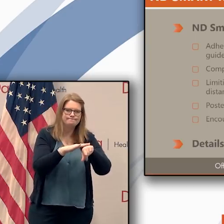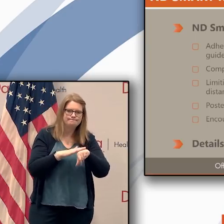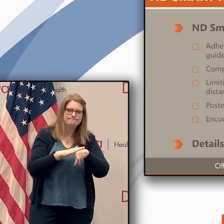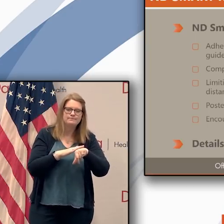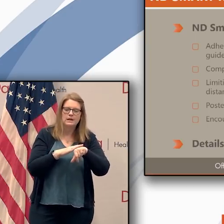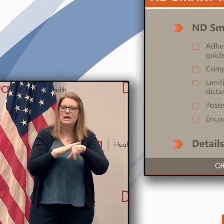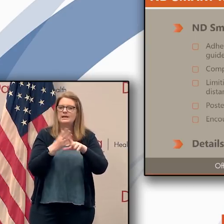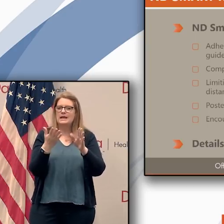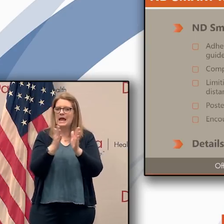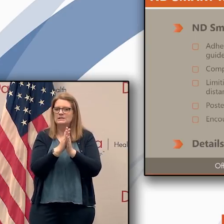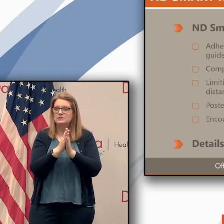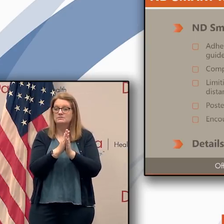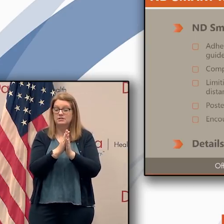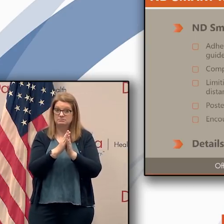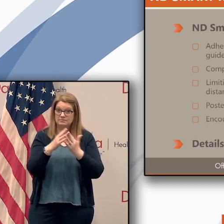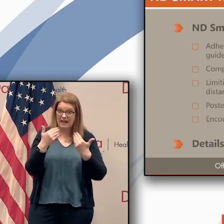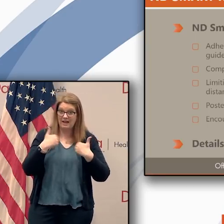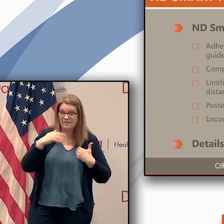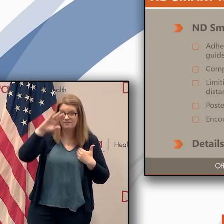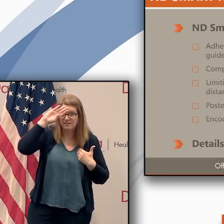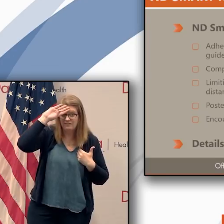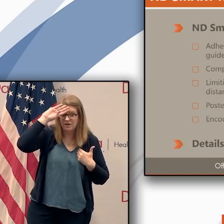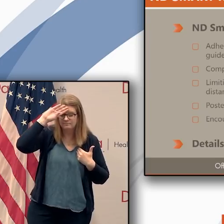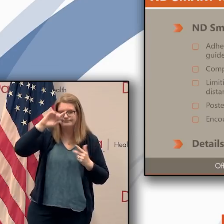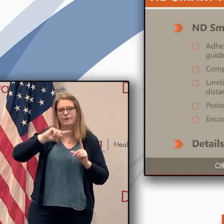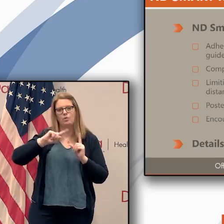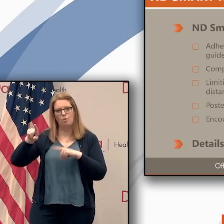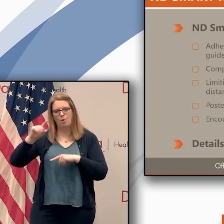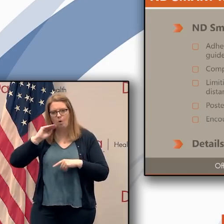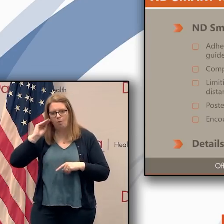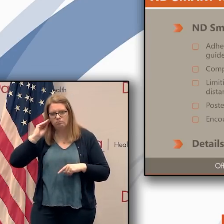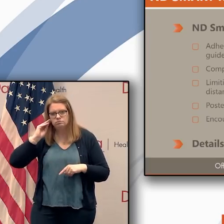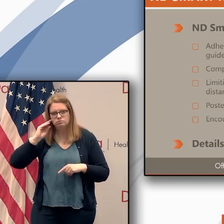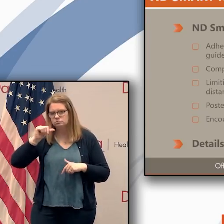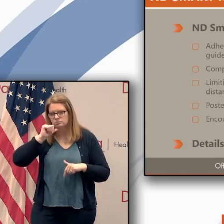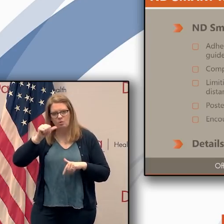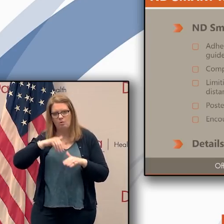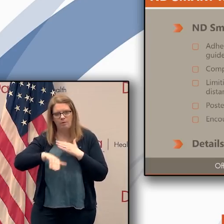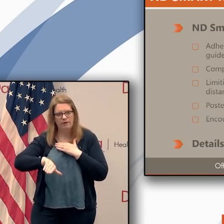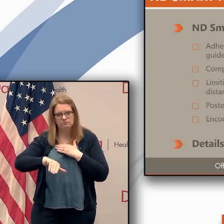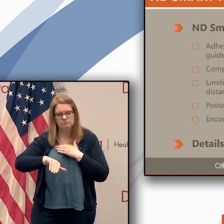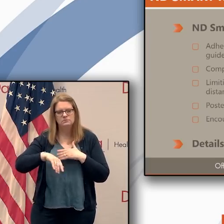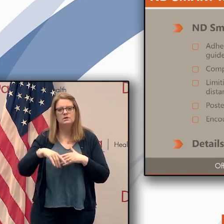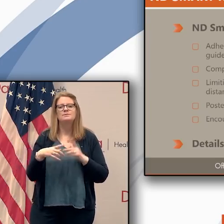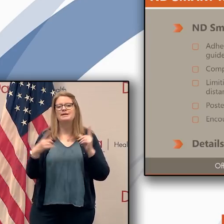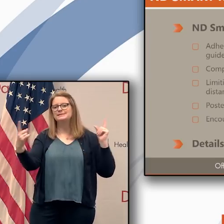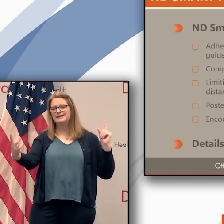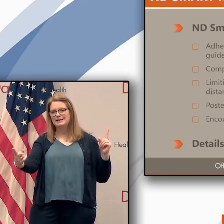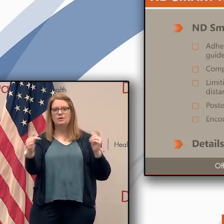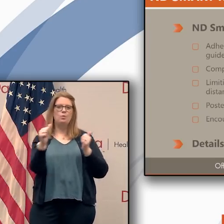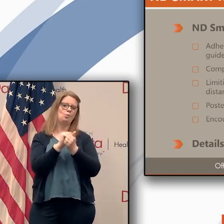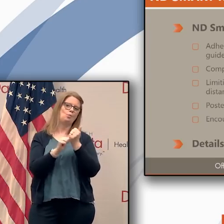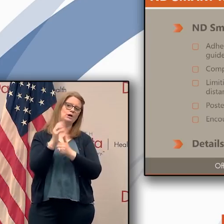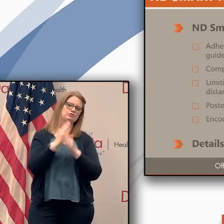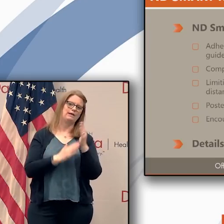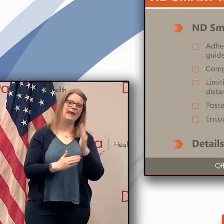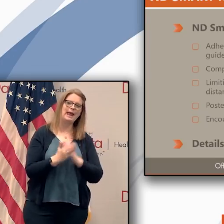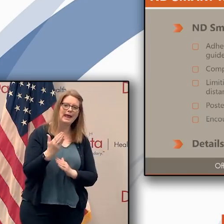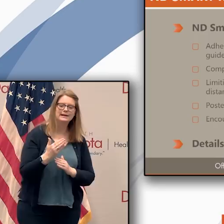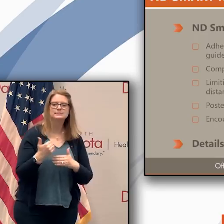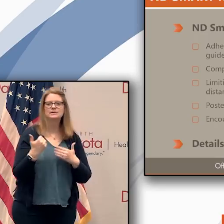asking people if they are symptomatic to not come in, maintain distance, wash hands, limit unnecessary